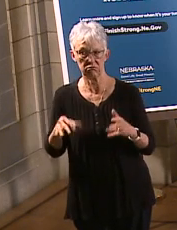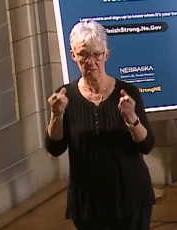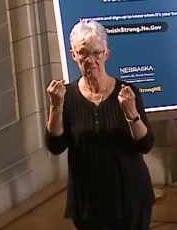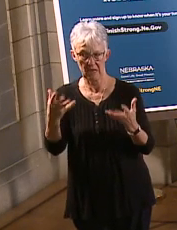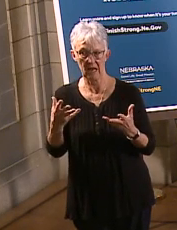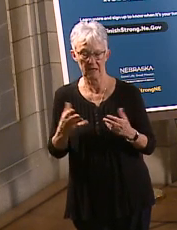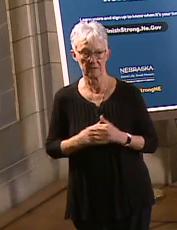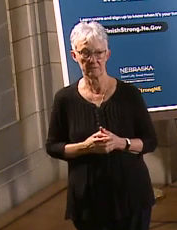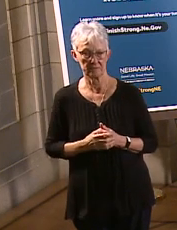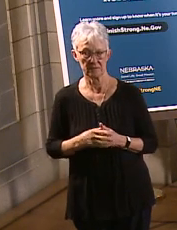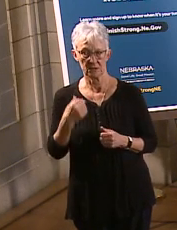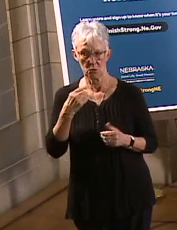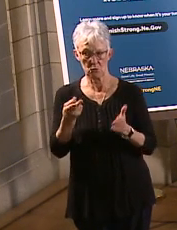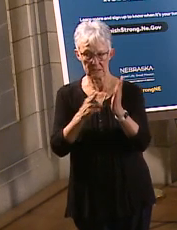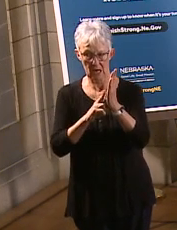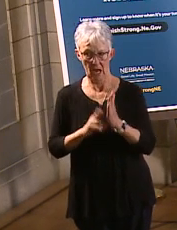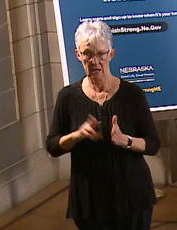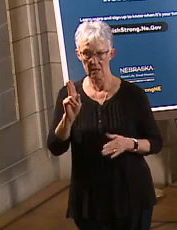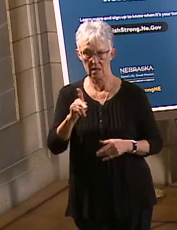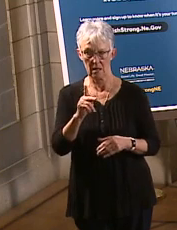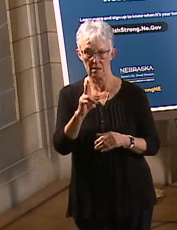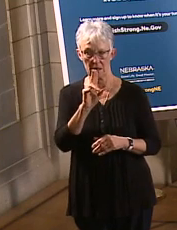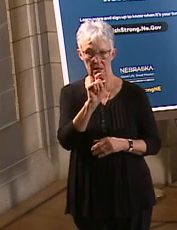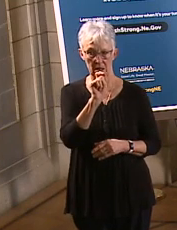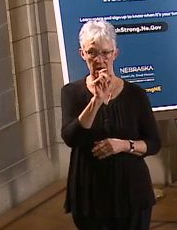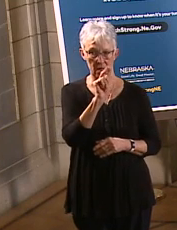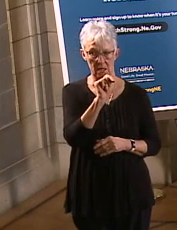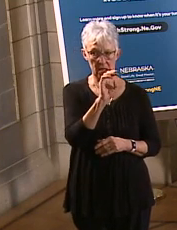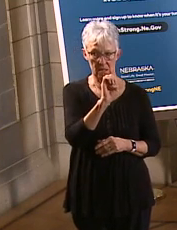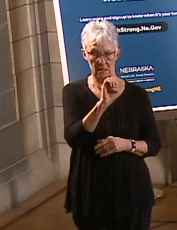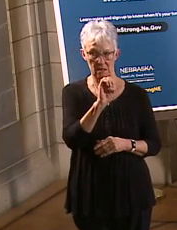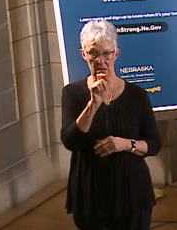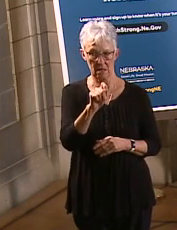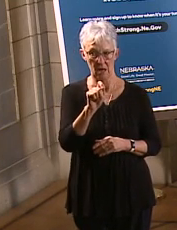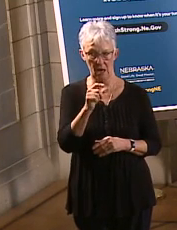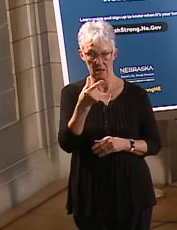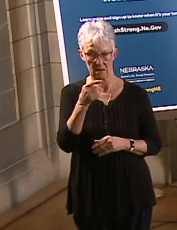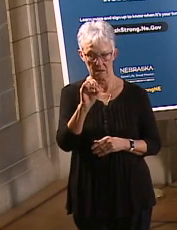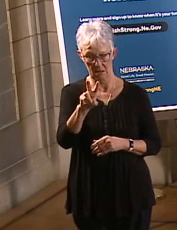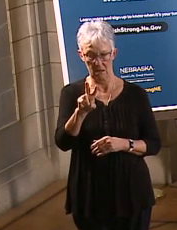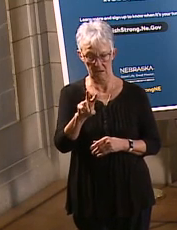vaccinate.ne.gov to get in line, and we'll contact you when your turn comes up to be able to get the vaccine,